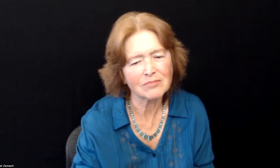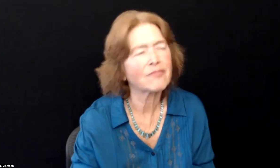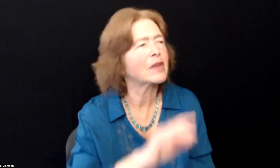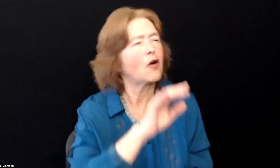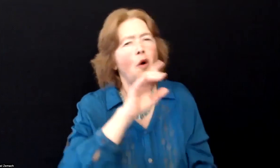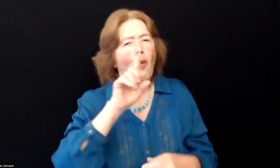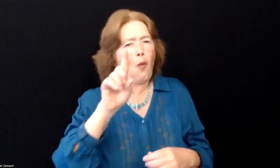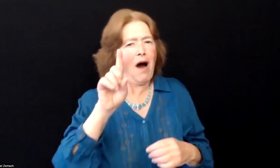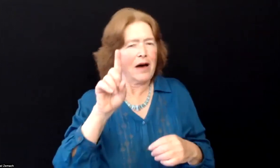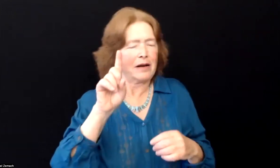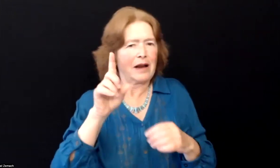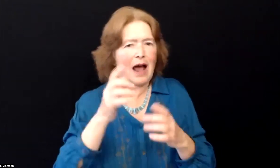Oh, one